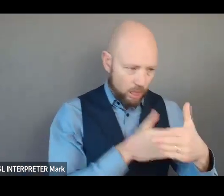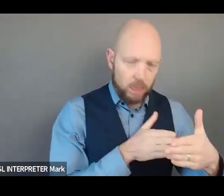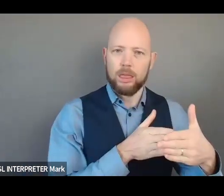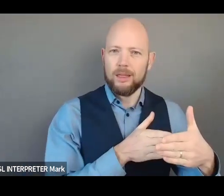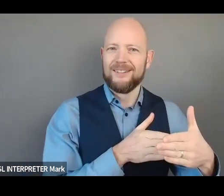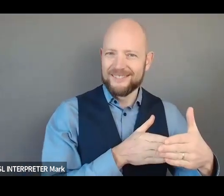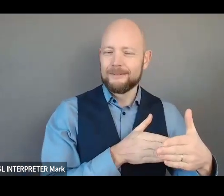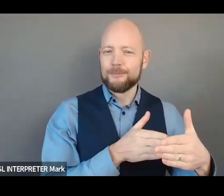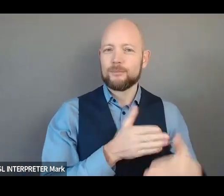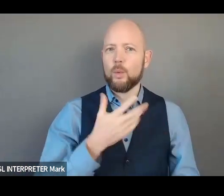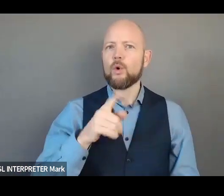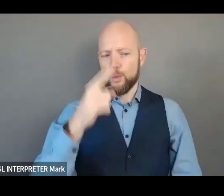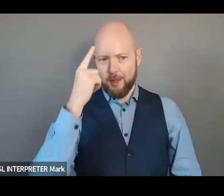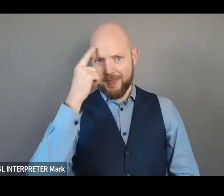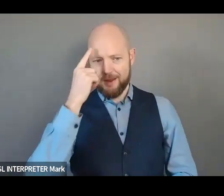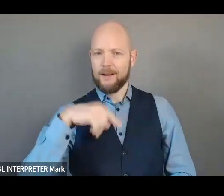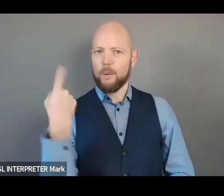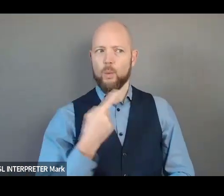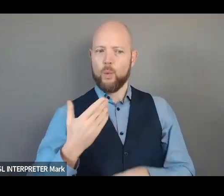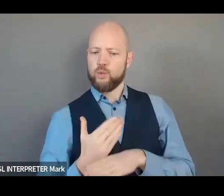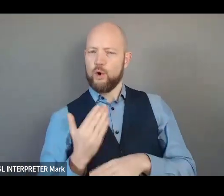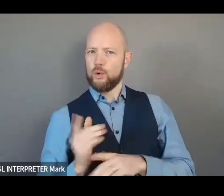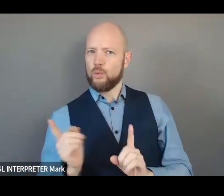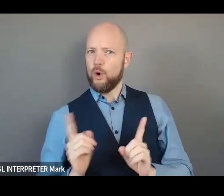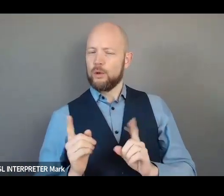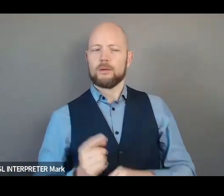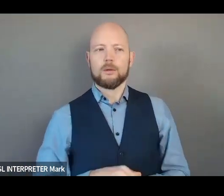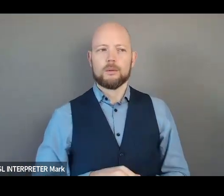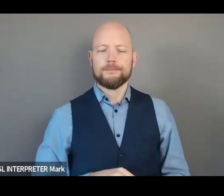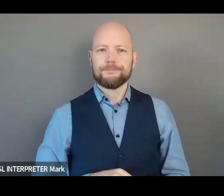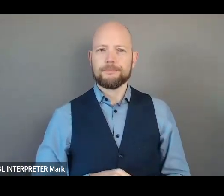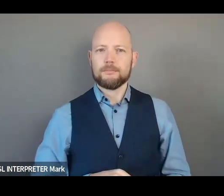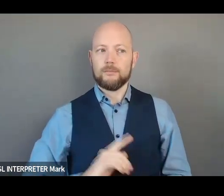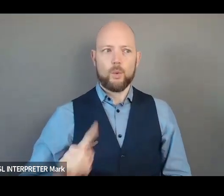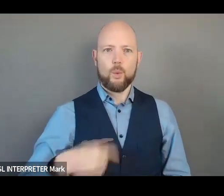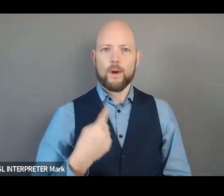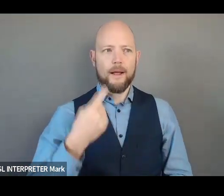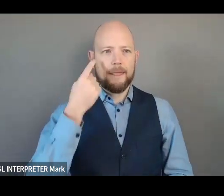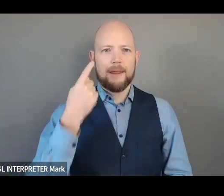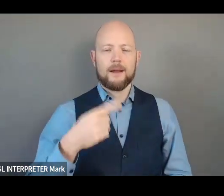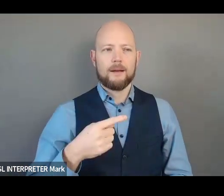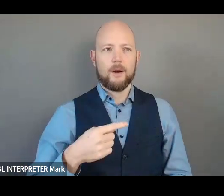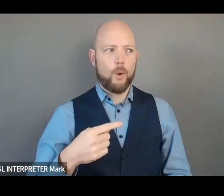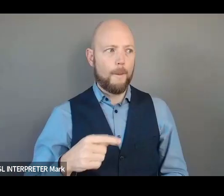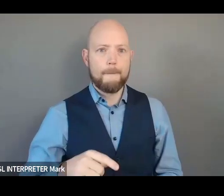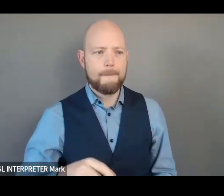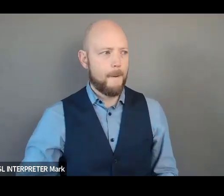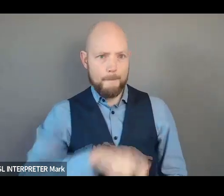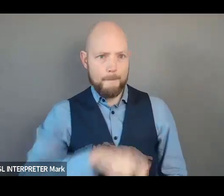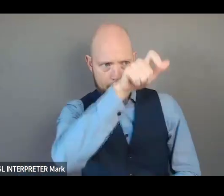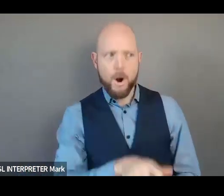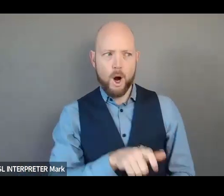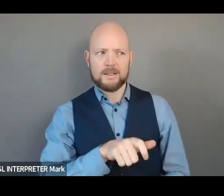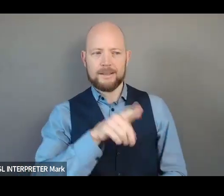through that lens is it moves the focus away from fixing the individual towards fixing a harmful and damaging